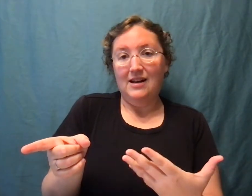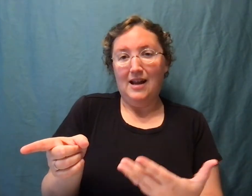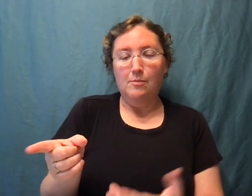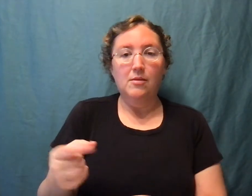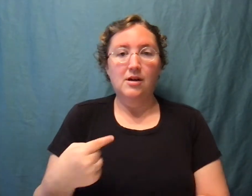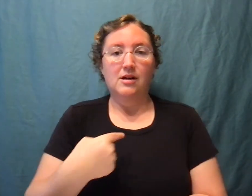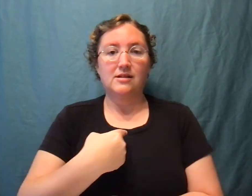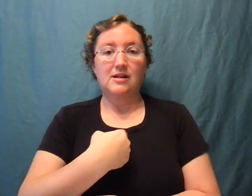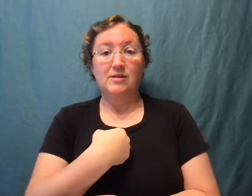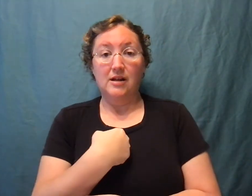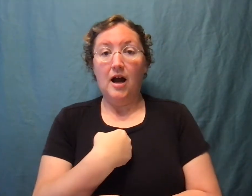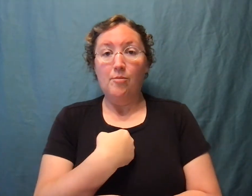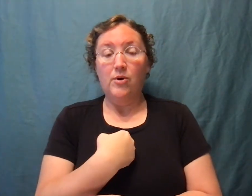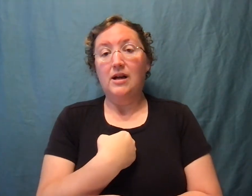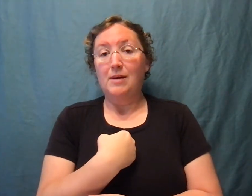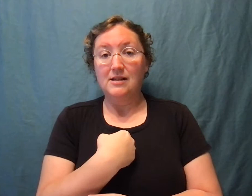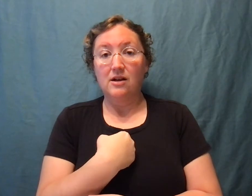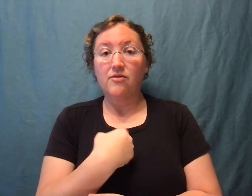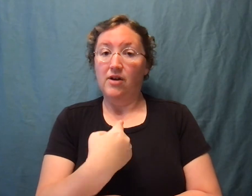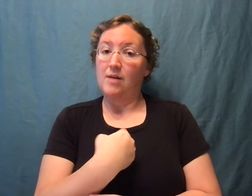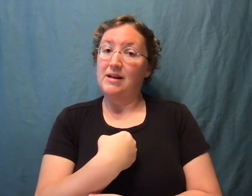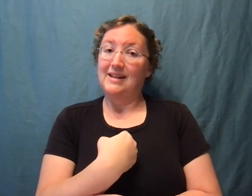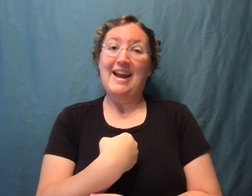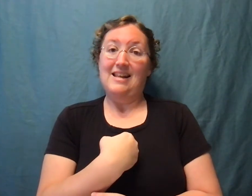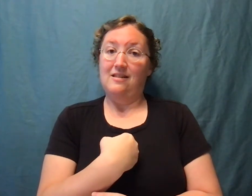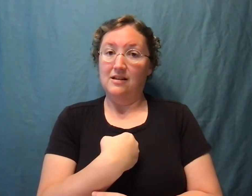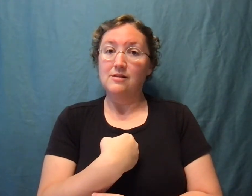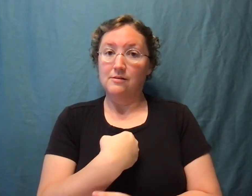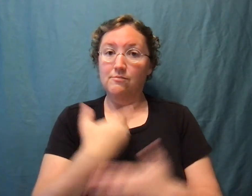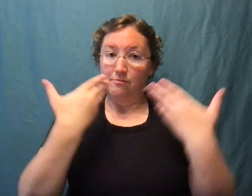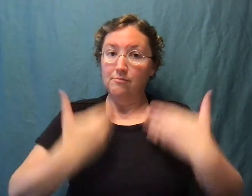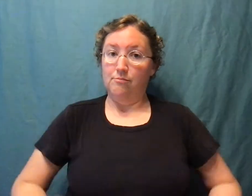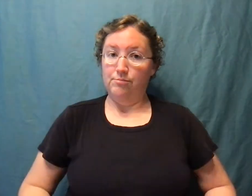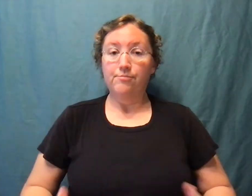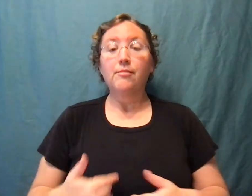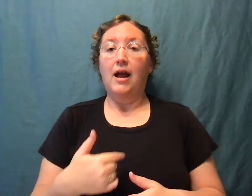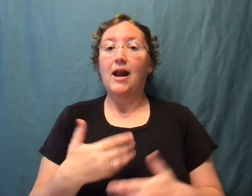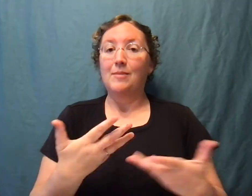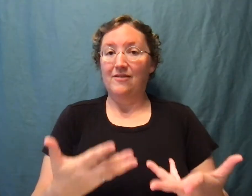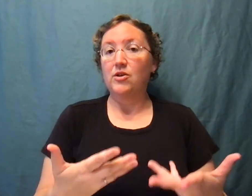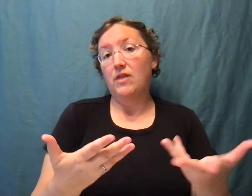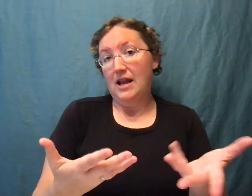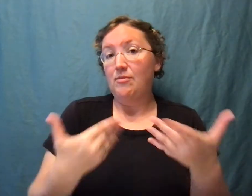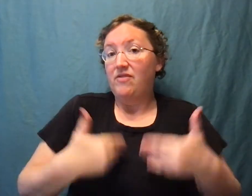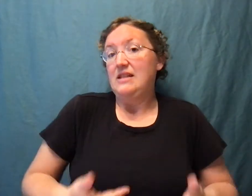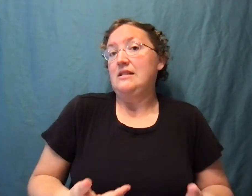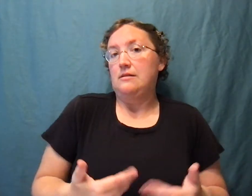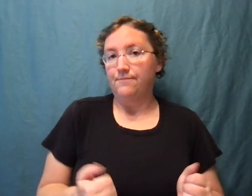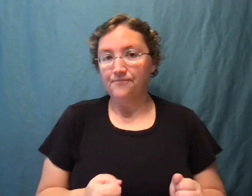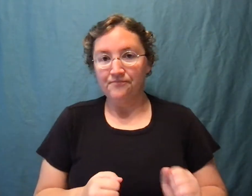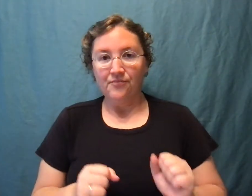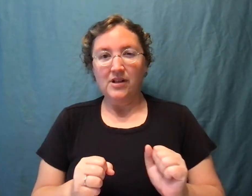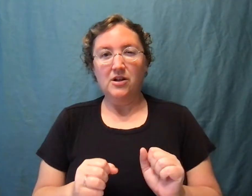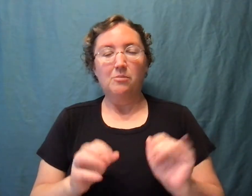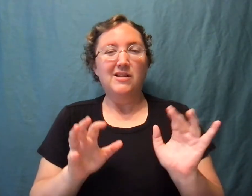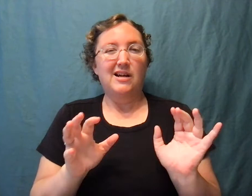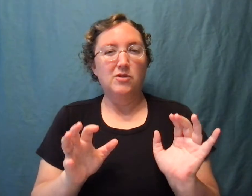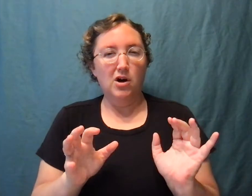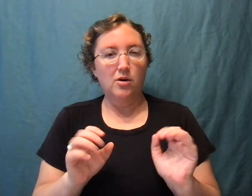name is the same as saying, I'm pointing at myself, I'm indicating this, and I'm giving you the name of this. So it sounds awkward